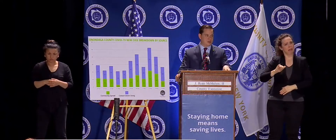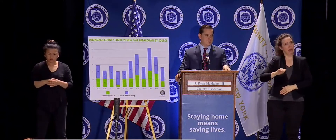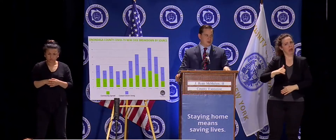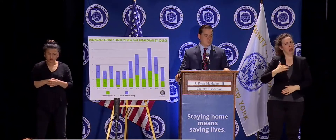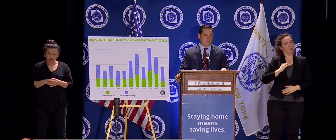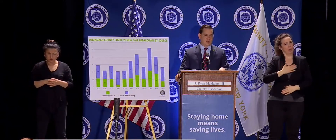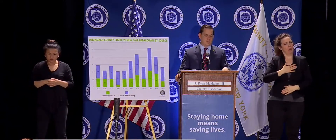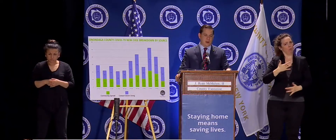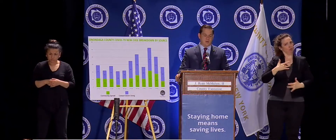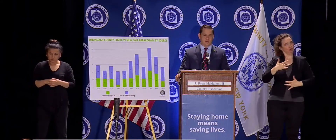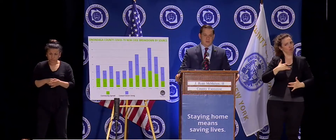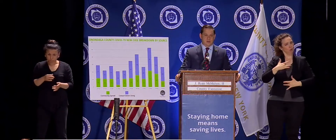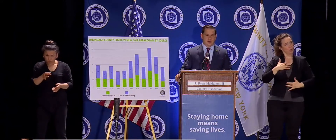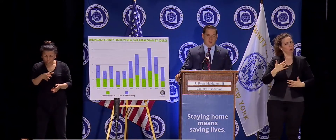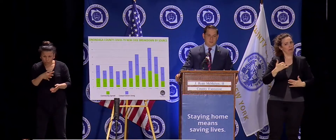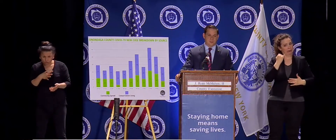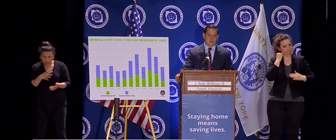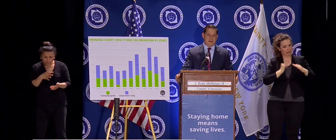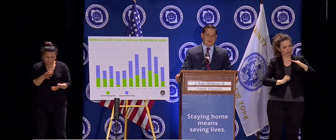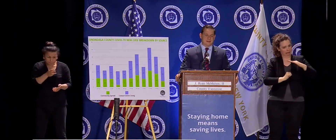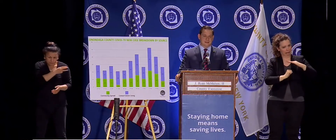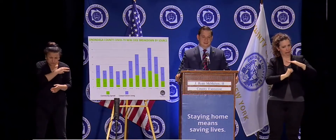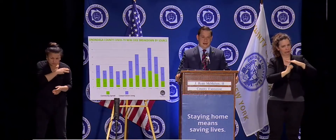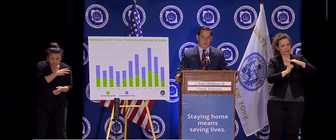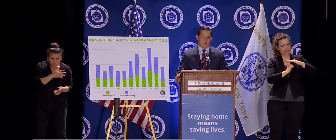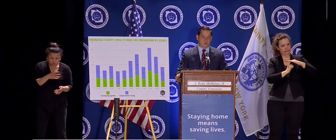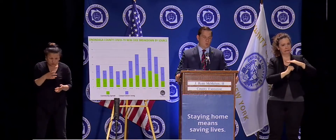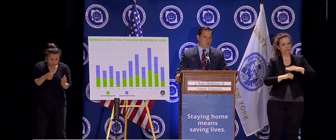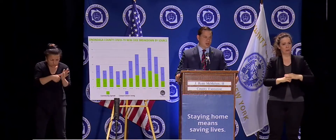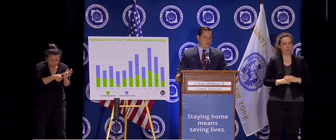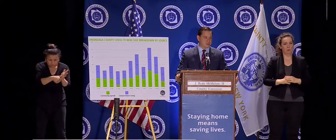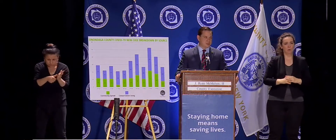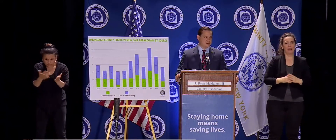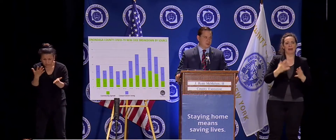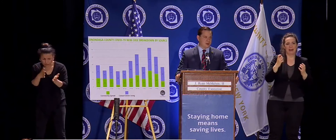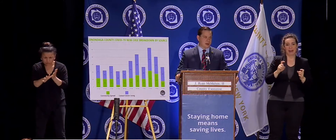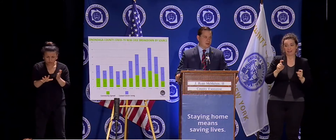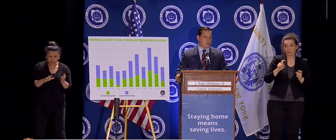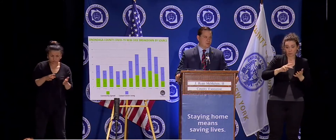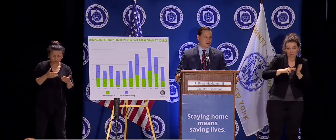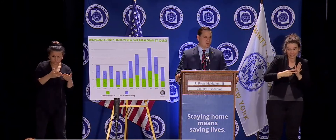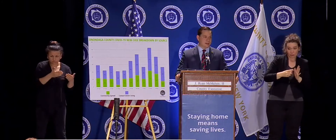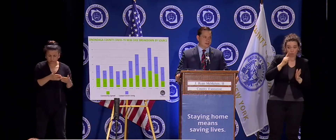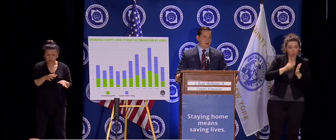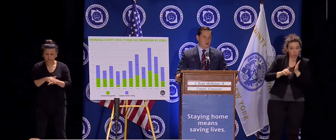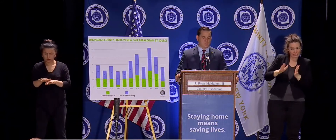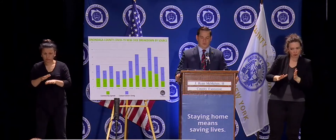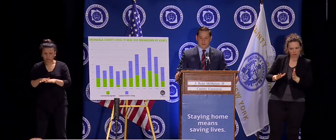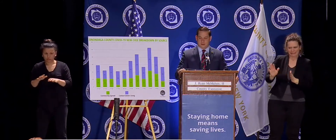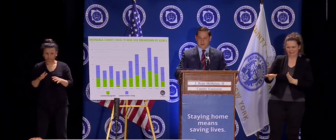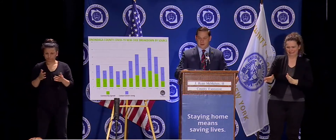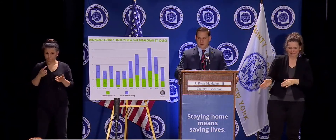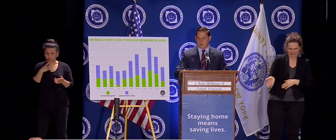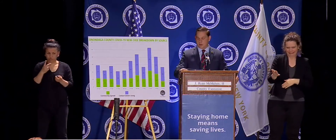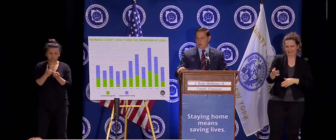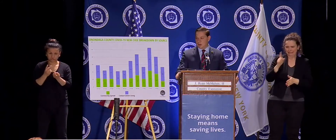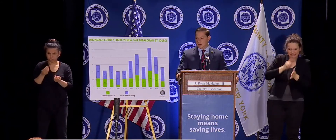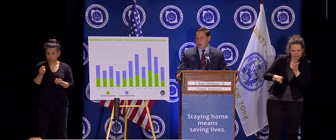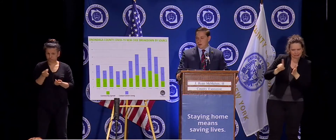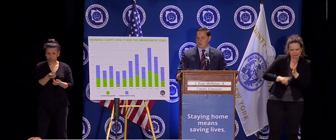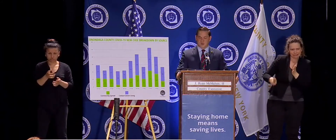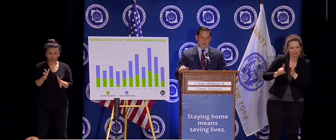have, and they're running around. That will be more challenging. I don't think we'll get there, hopefully, knock on